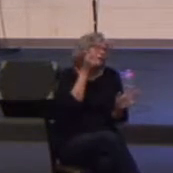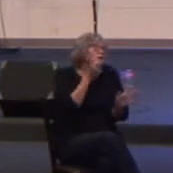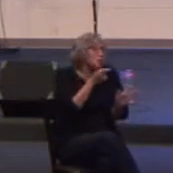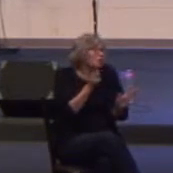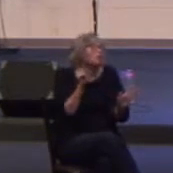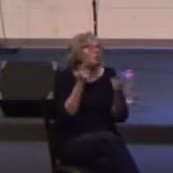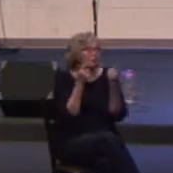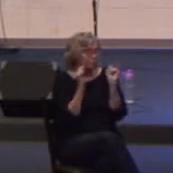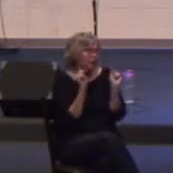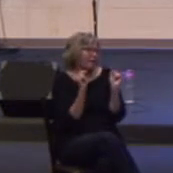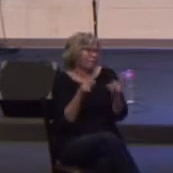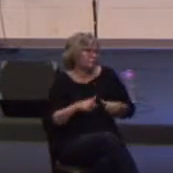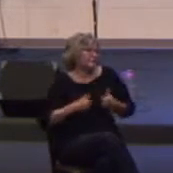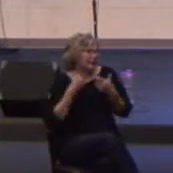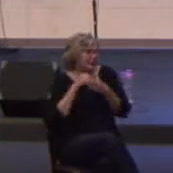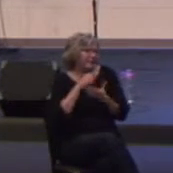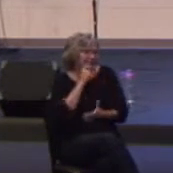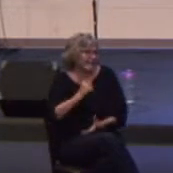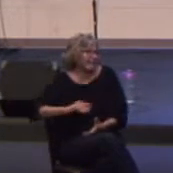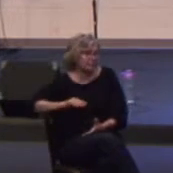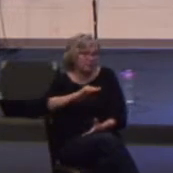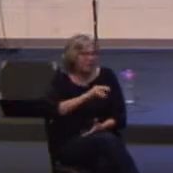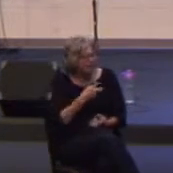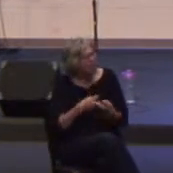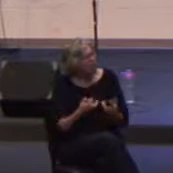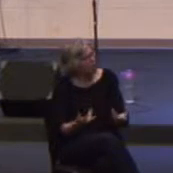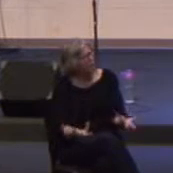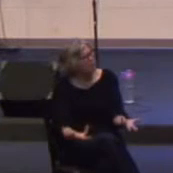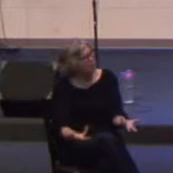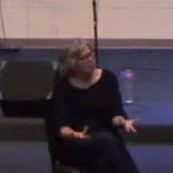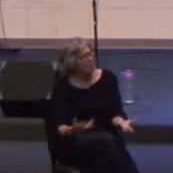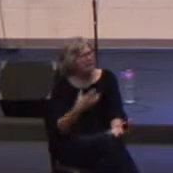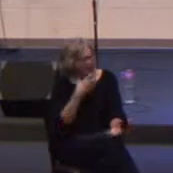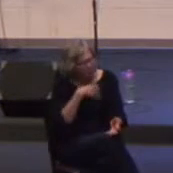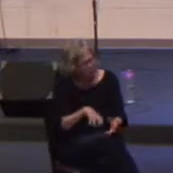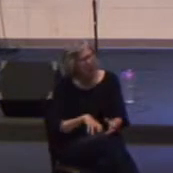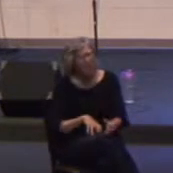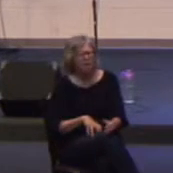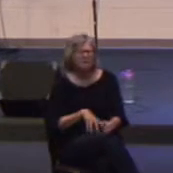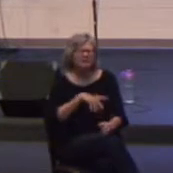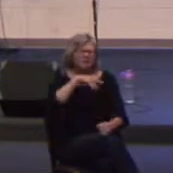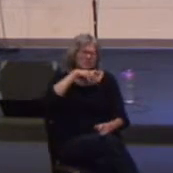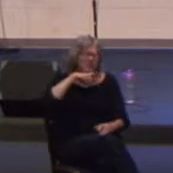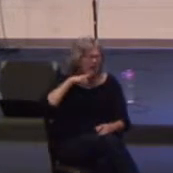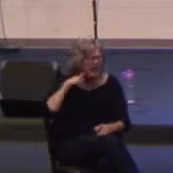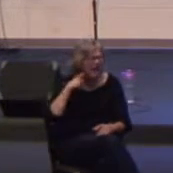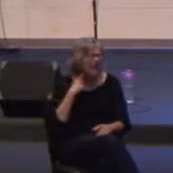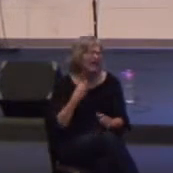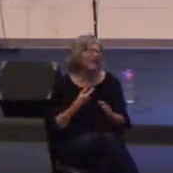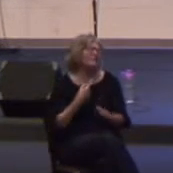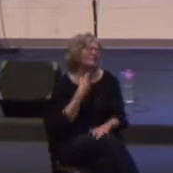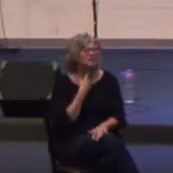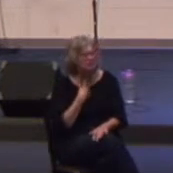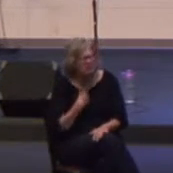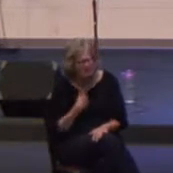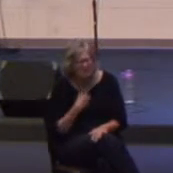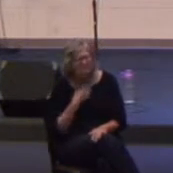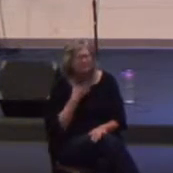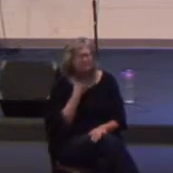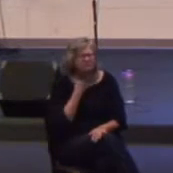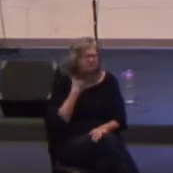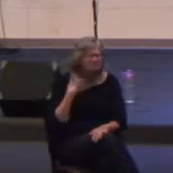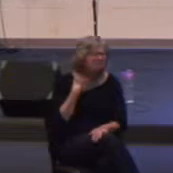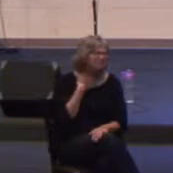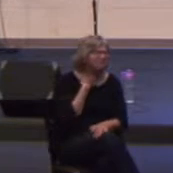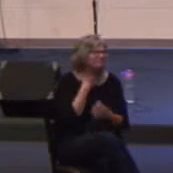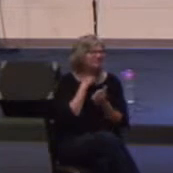I've done some desert backpacking. It's hard. Like, the desert is hot and it's dry and you get thirsty and your throat